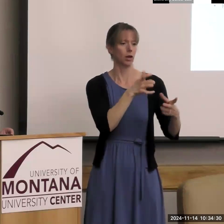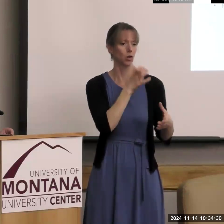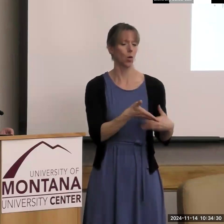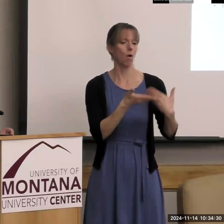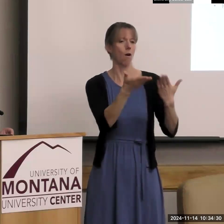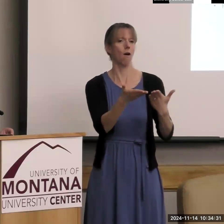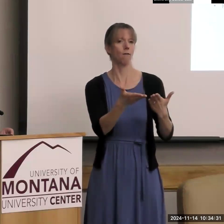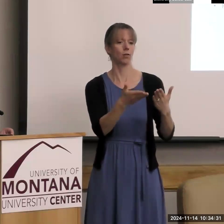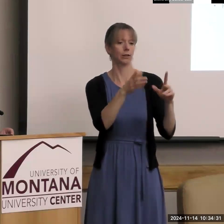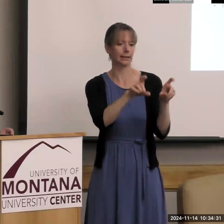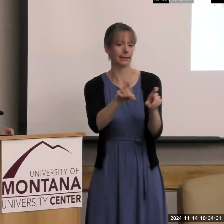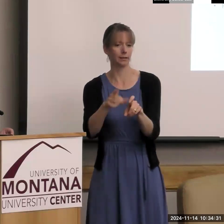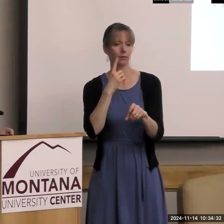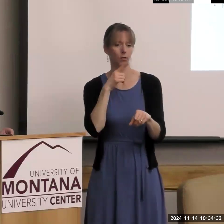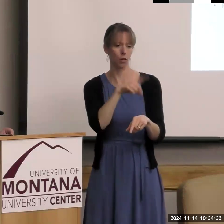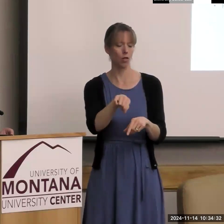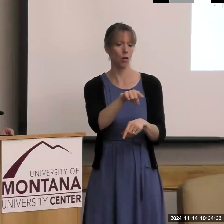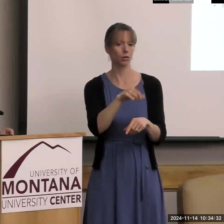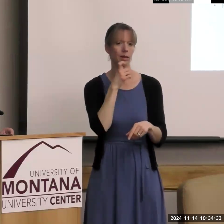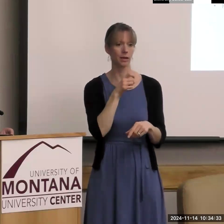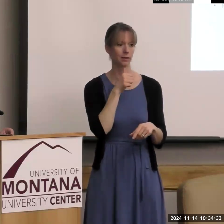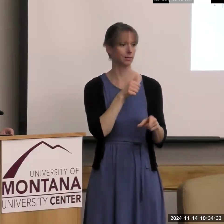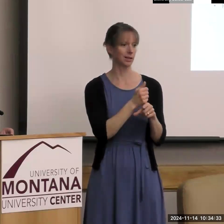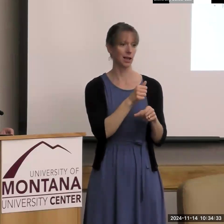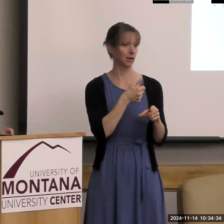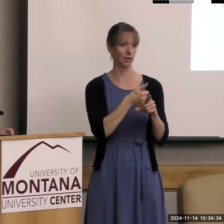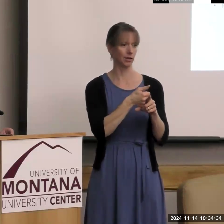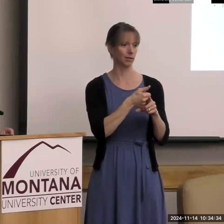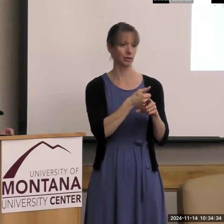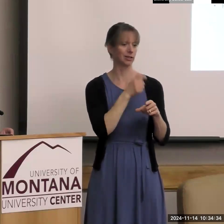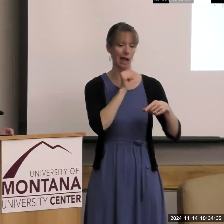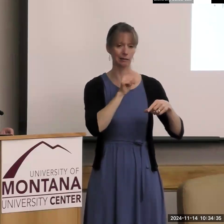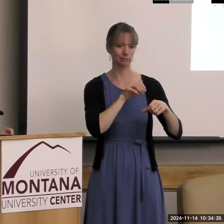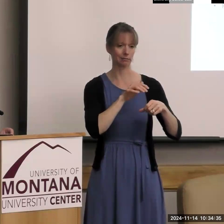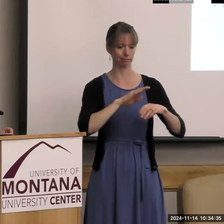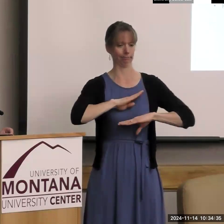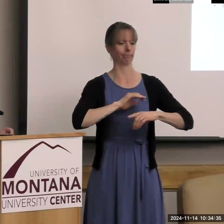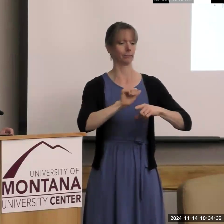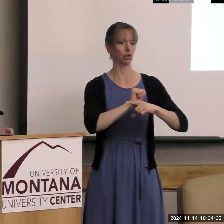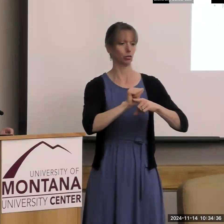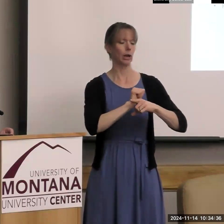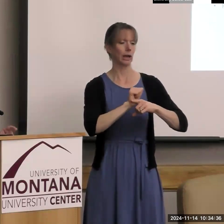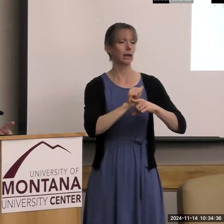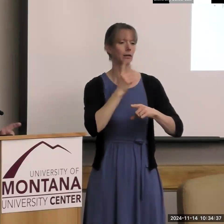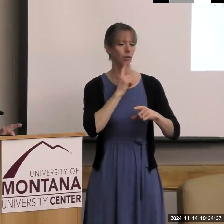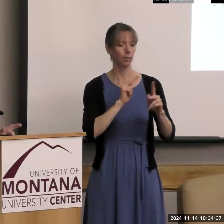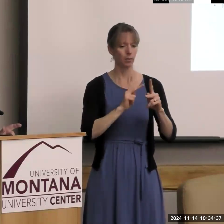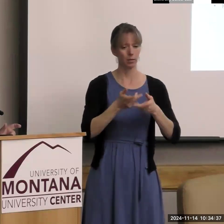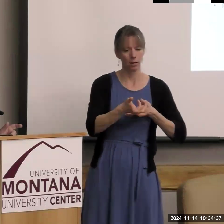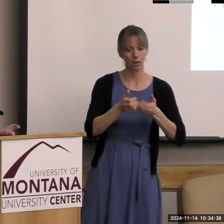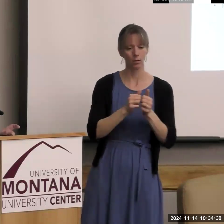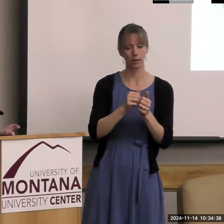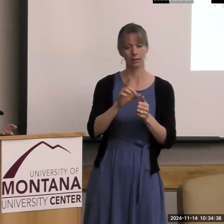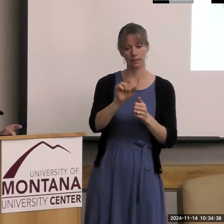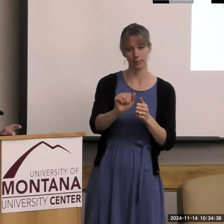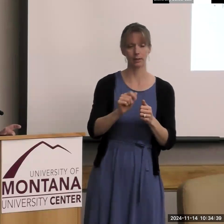screenings because of their own lack of training of how to work with folks with intellectual and developmental disabilities. So that's another piece we're